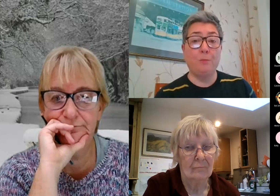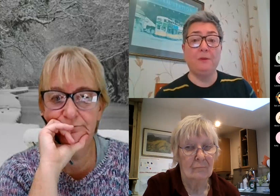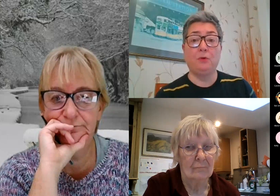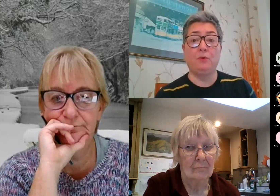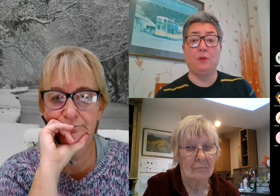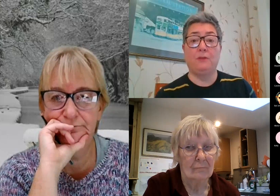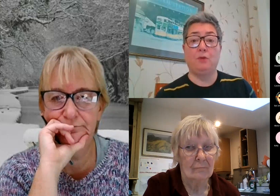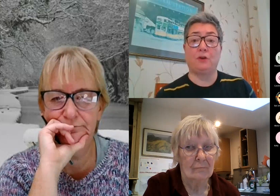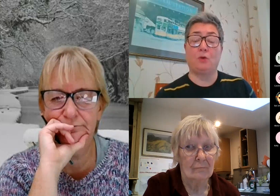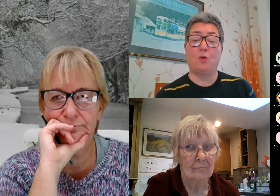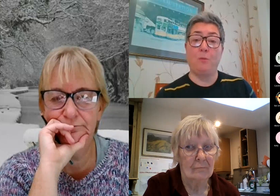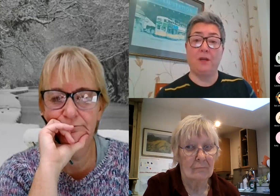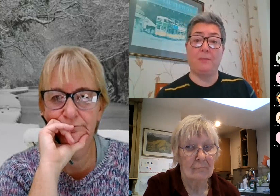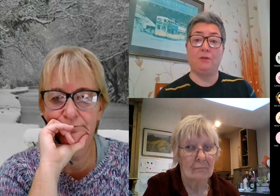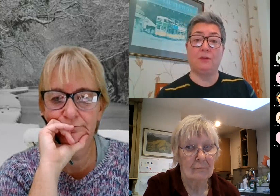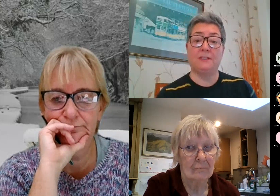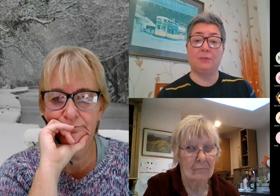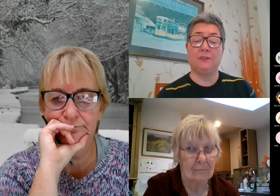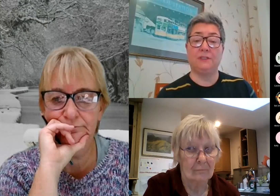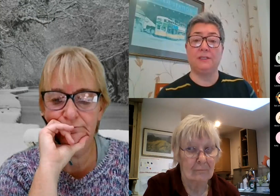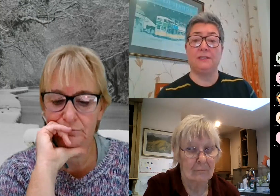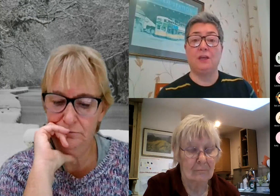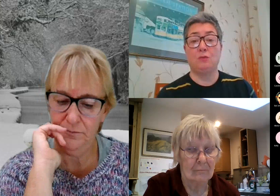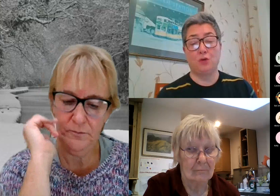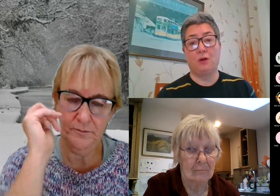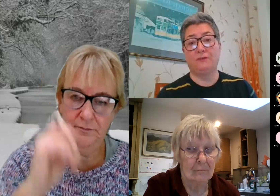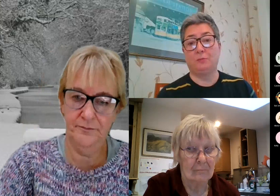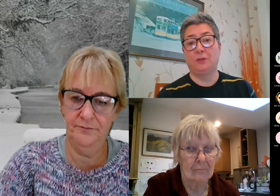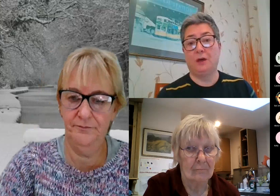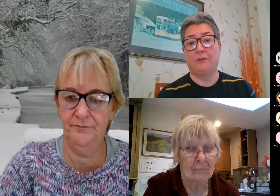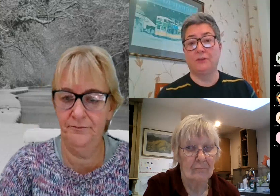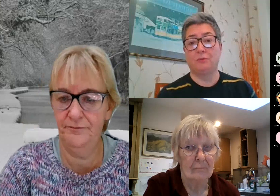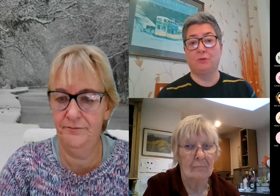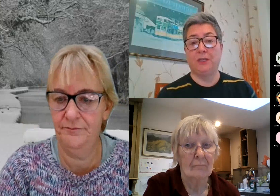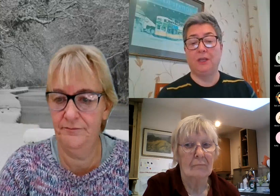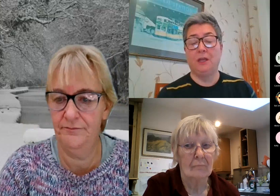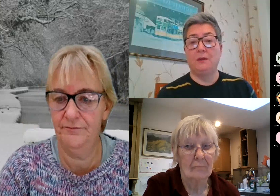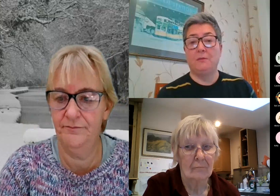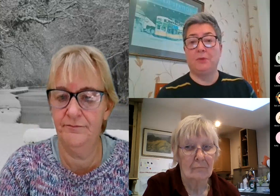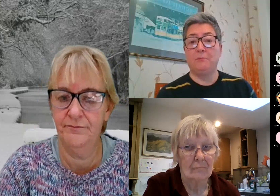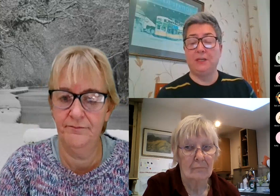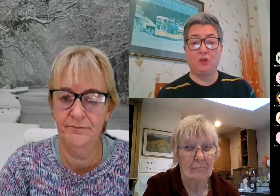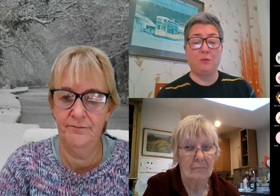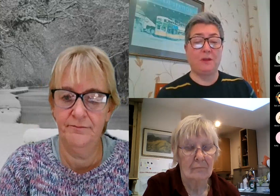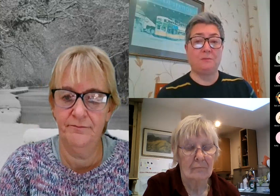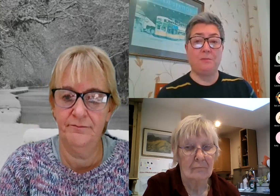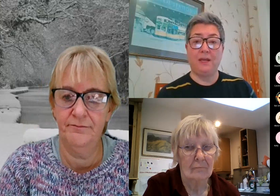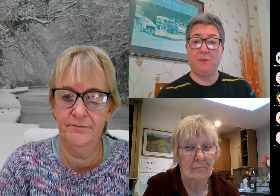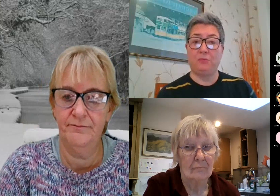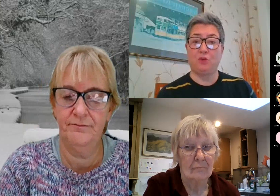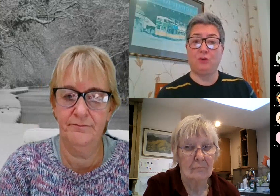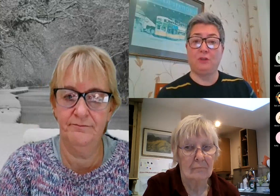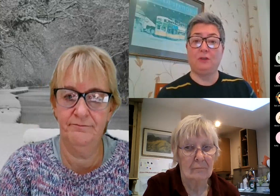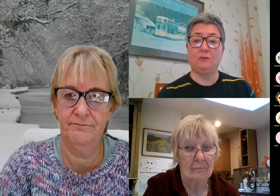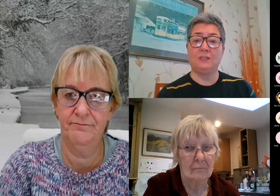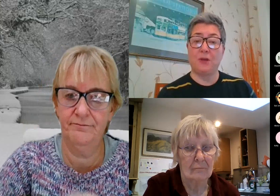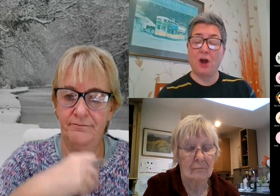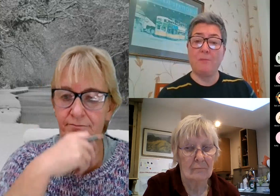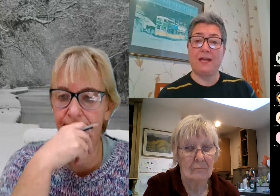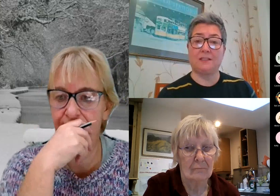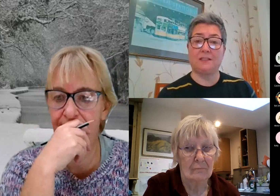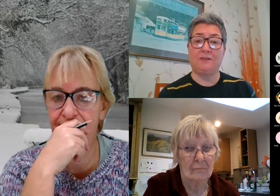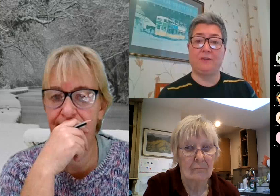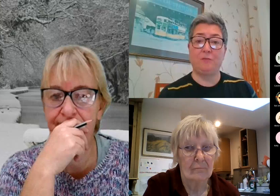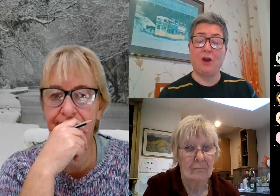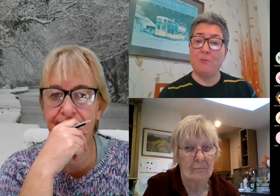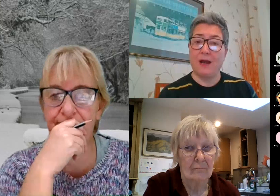So the more people who are open about their disabilities, the more comfortable others will be. But make sure as many people join the